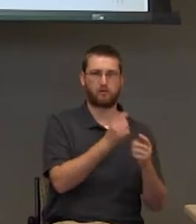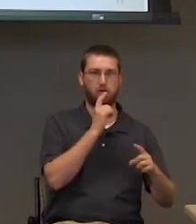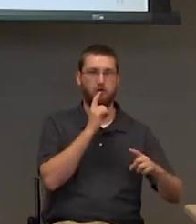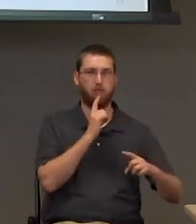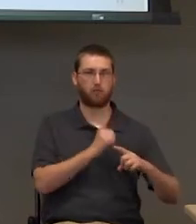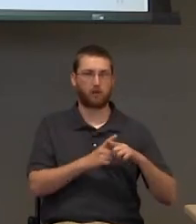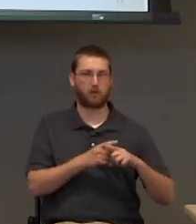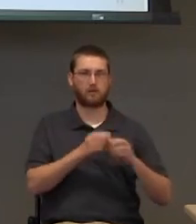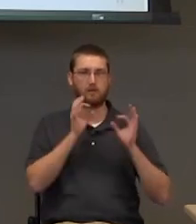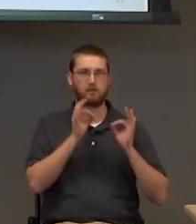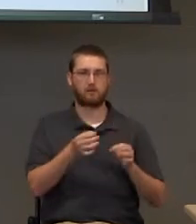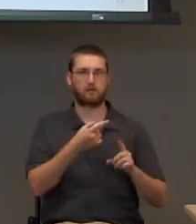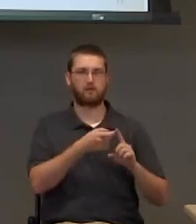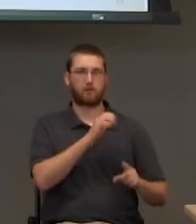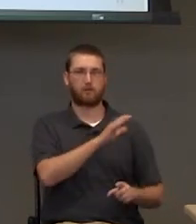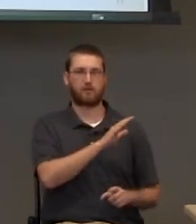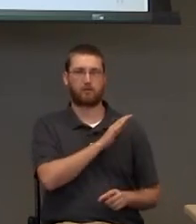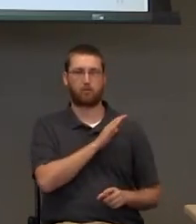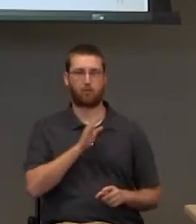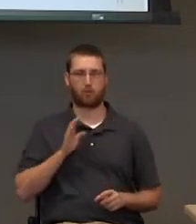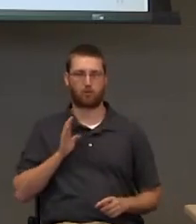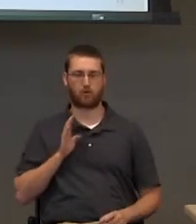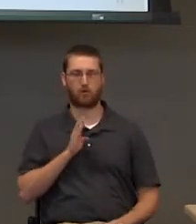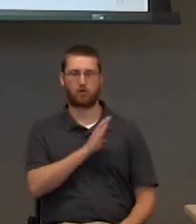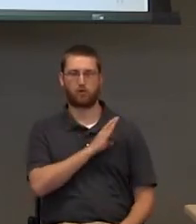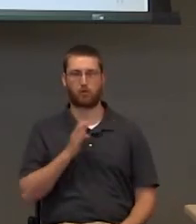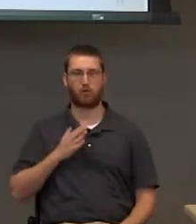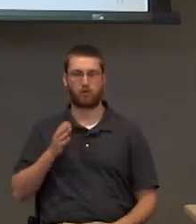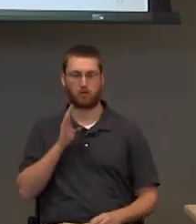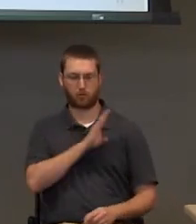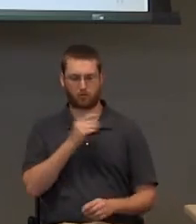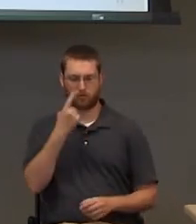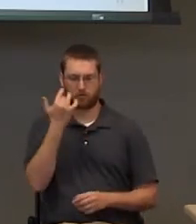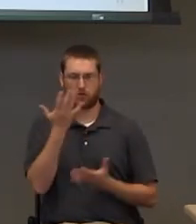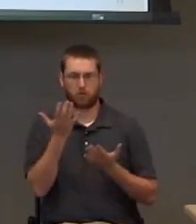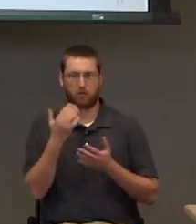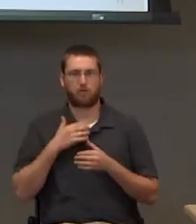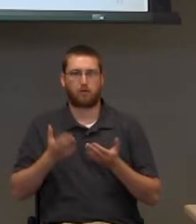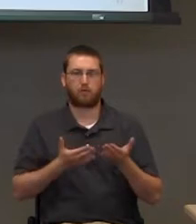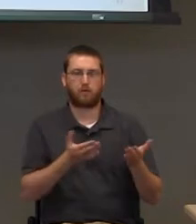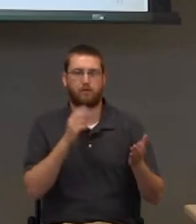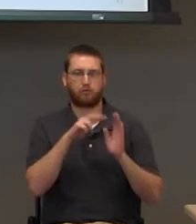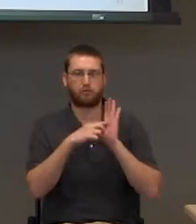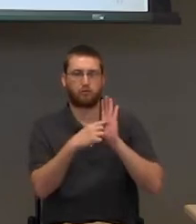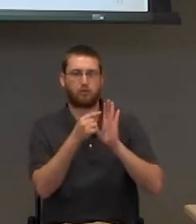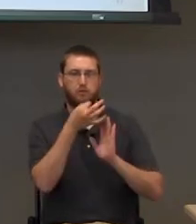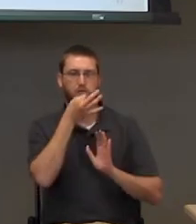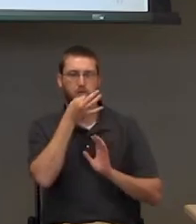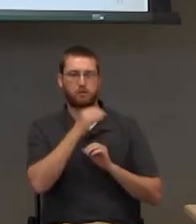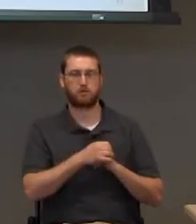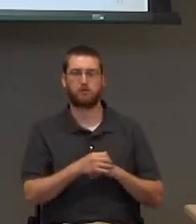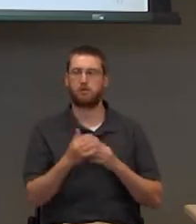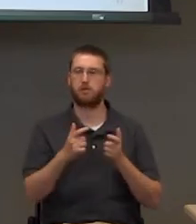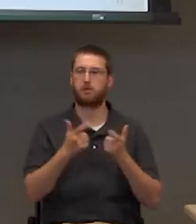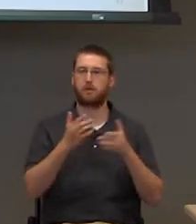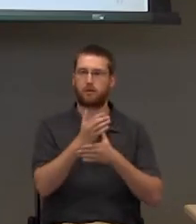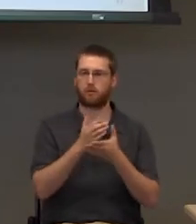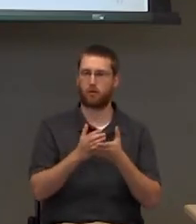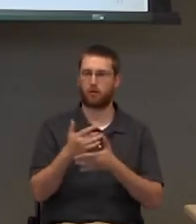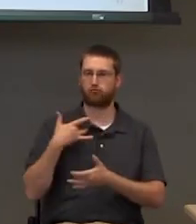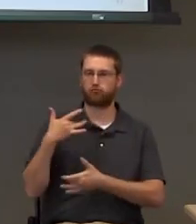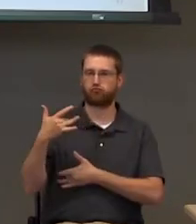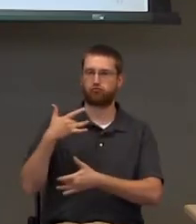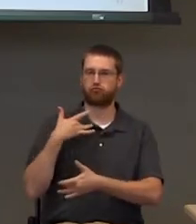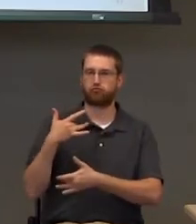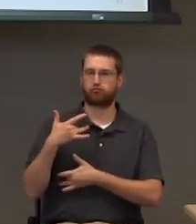made by this board. I'm going to show you my recommendation of what this board looks like in just a moment. I know this has been the big part of a lot of people's concern.